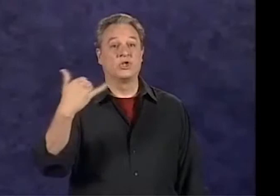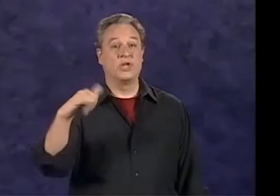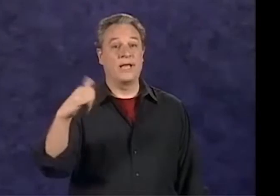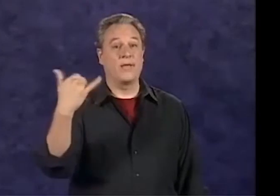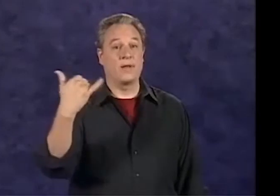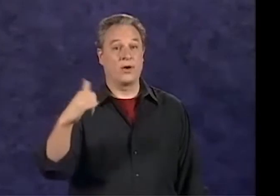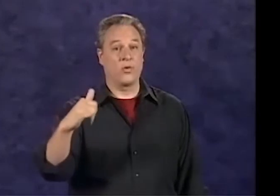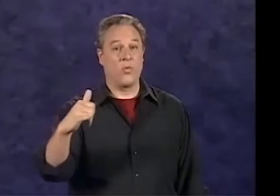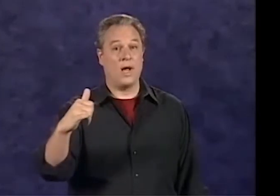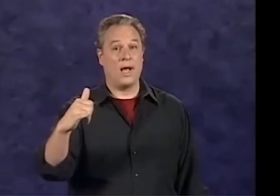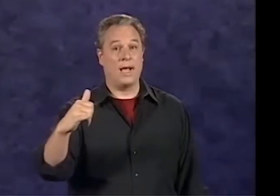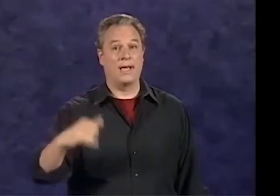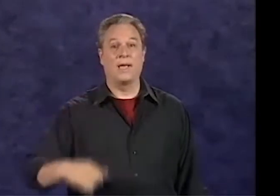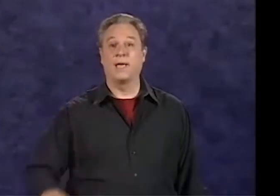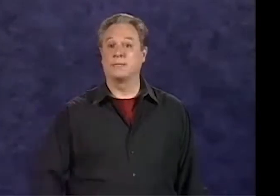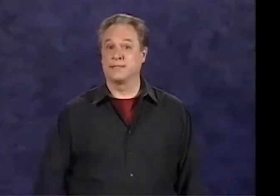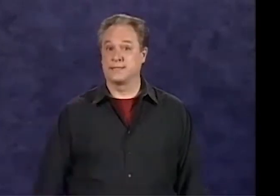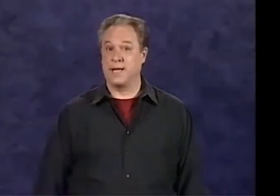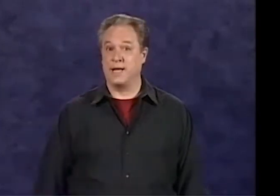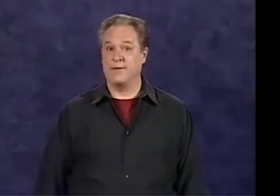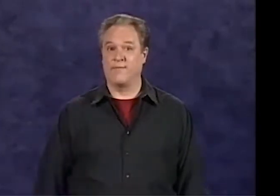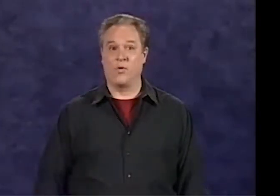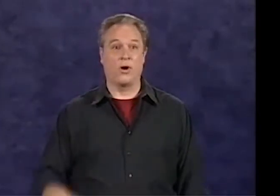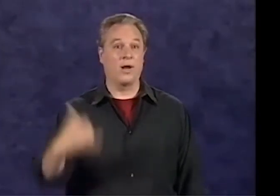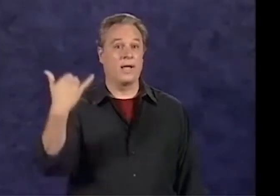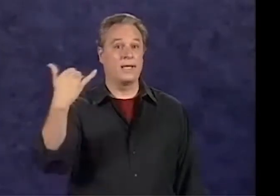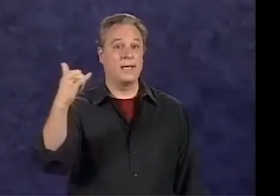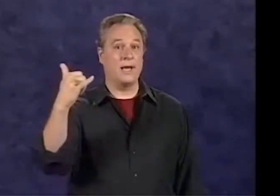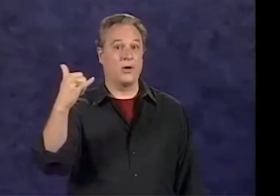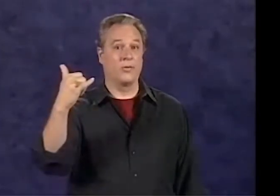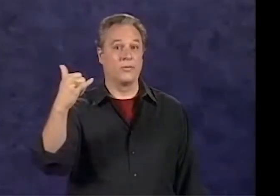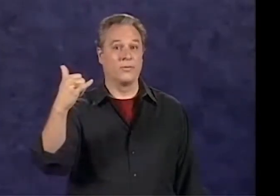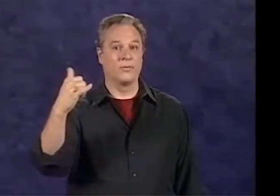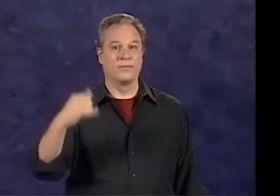Shaking the letter Y is the sign for yellow.